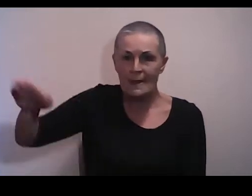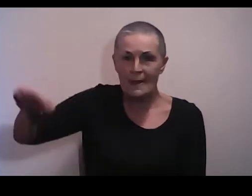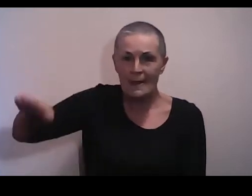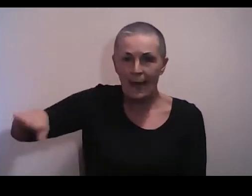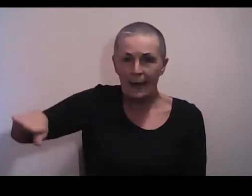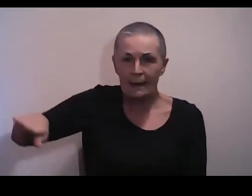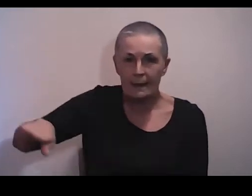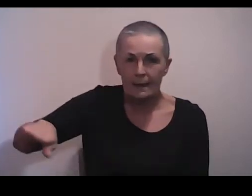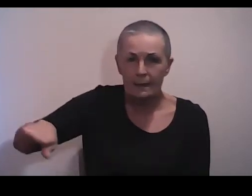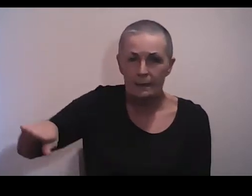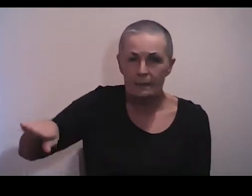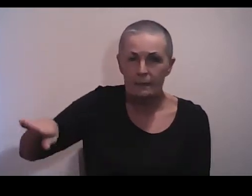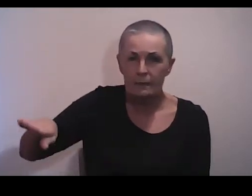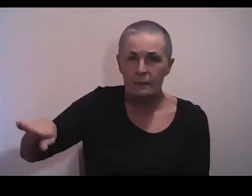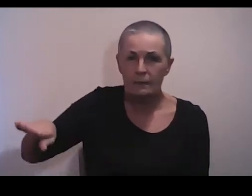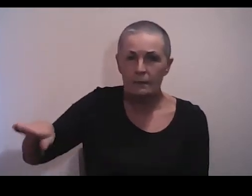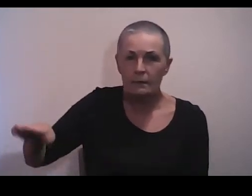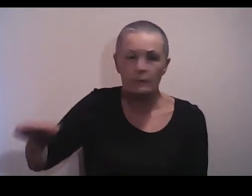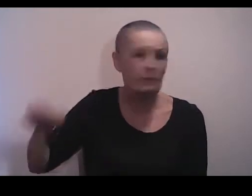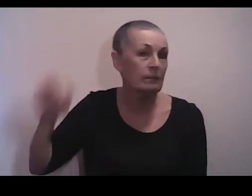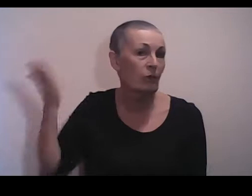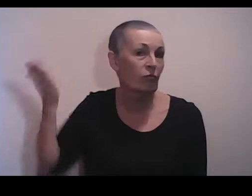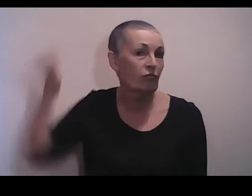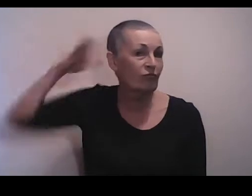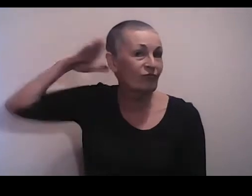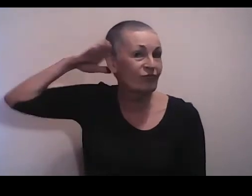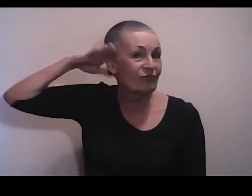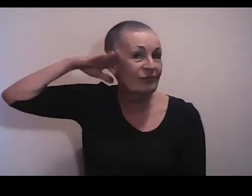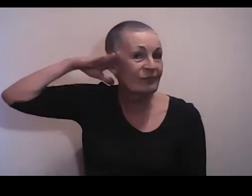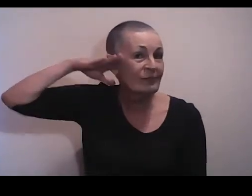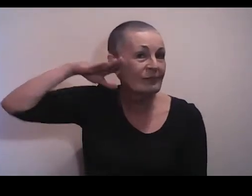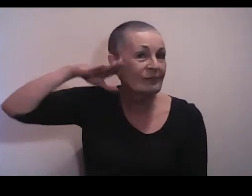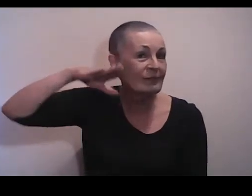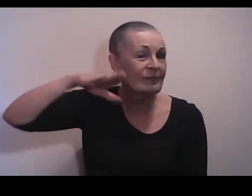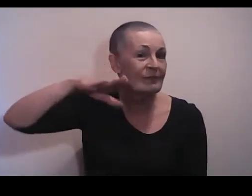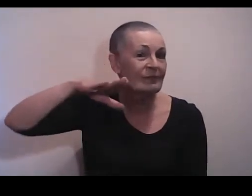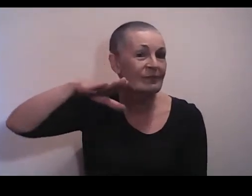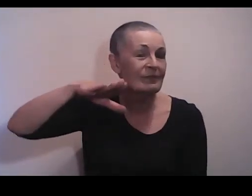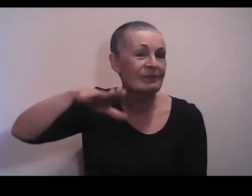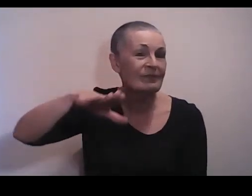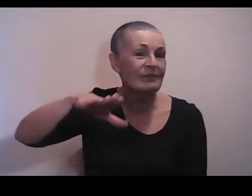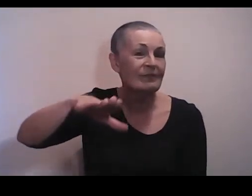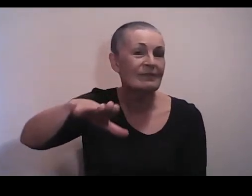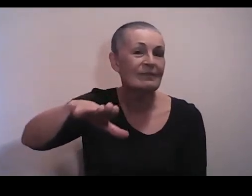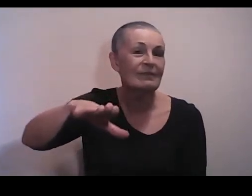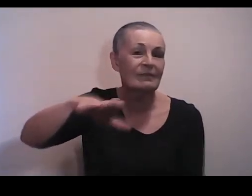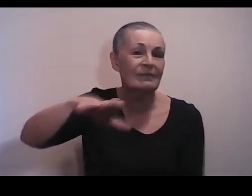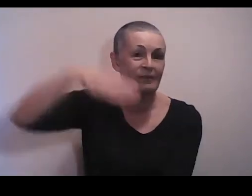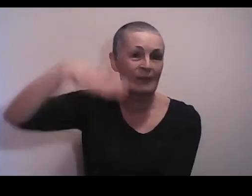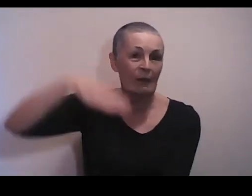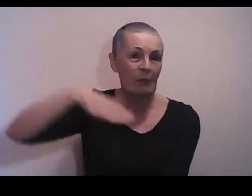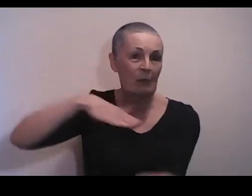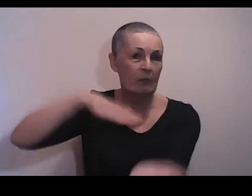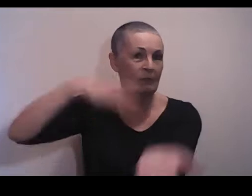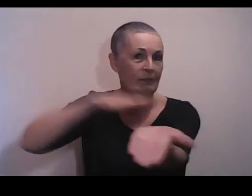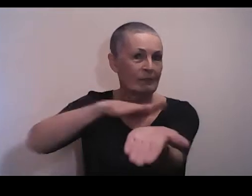my hand here goes past my head, and then it smooths like a ball of energy between